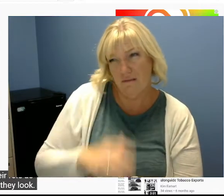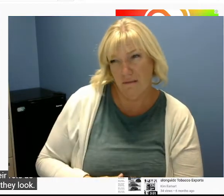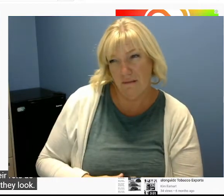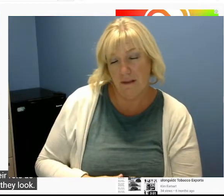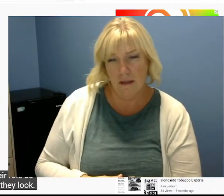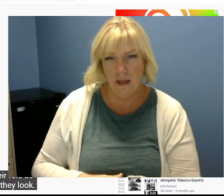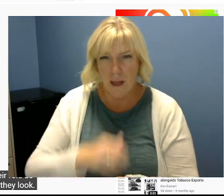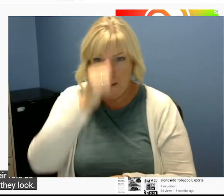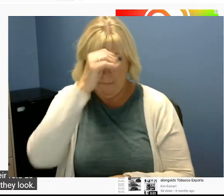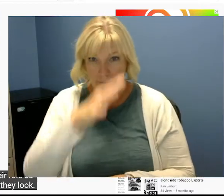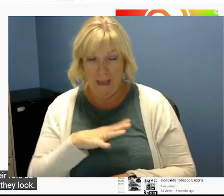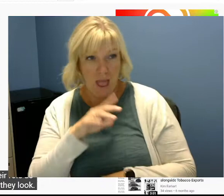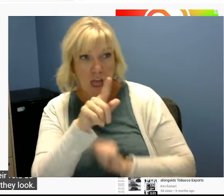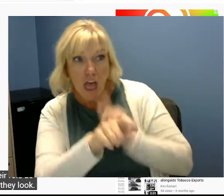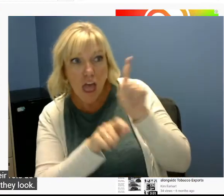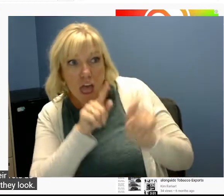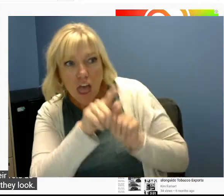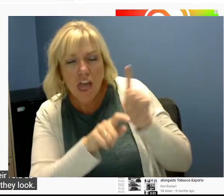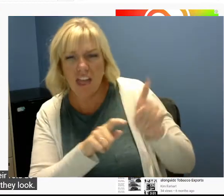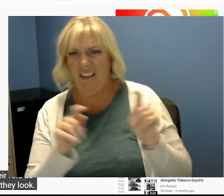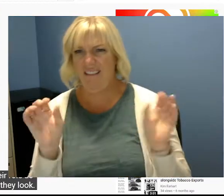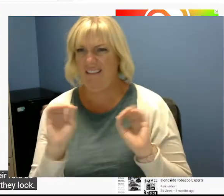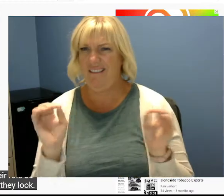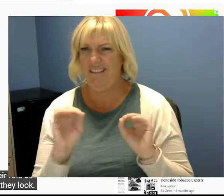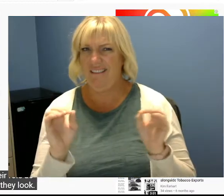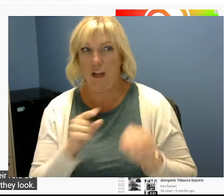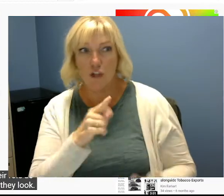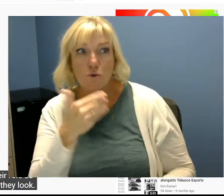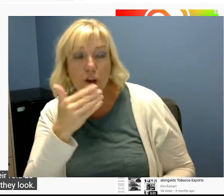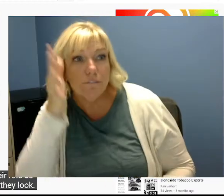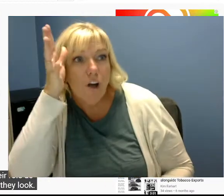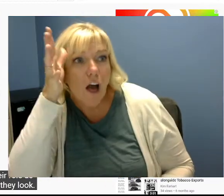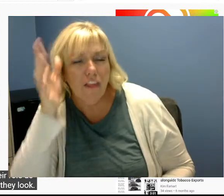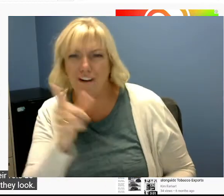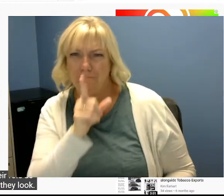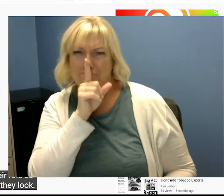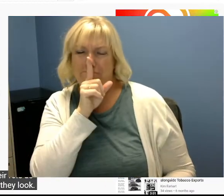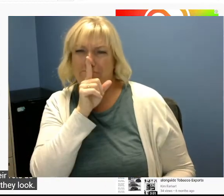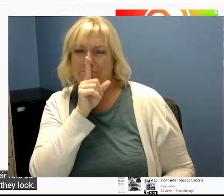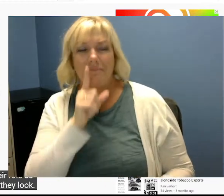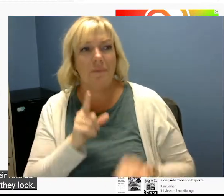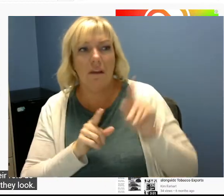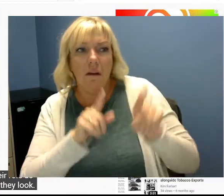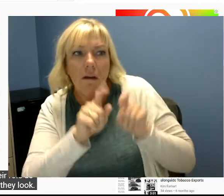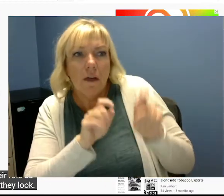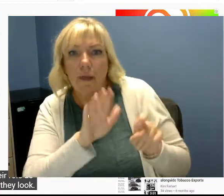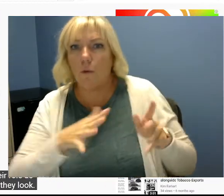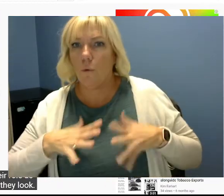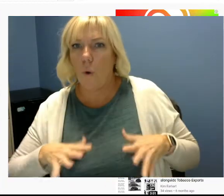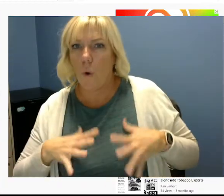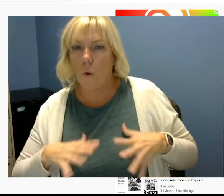aren't questioned about their role as fathers, or about